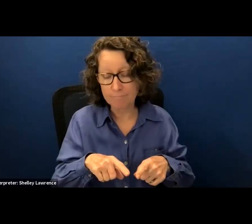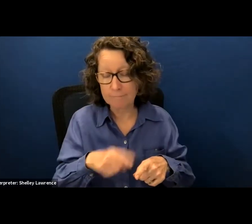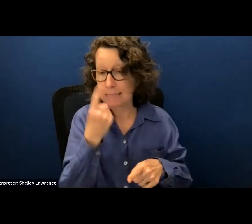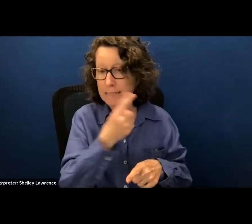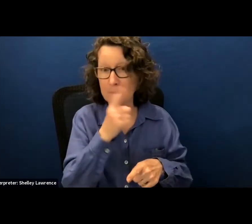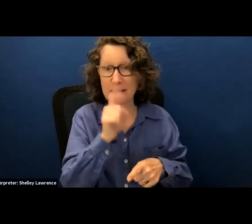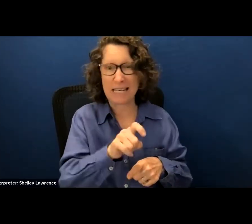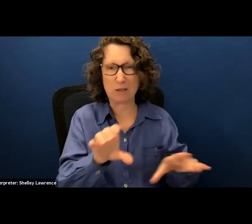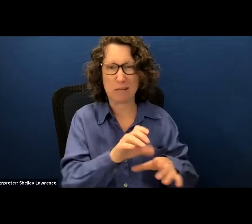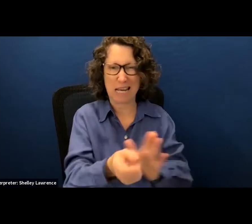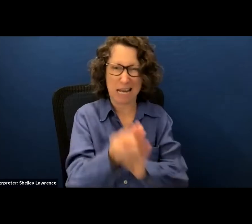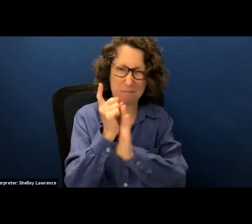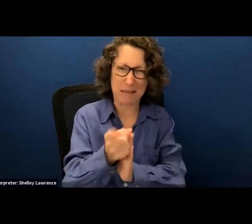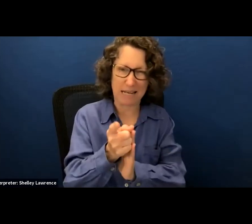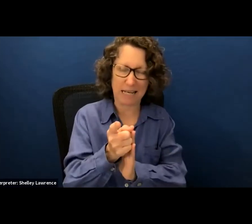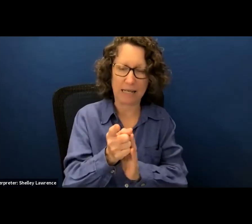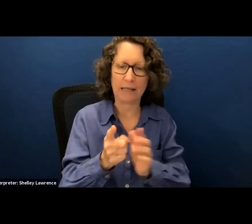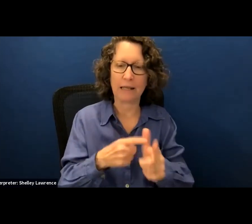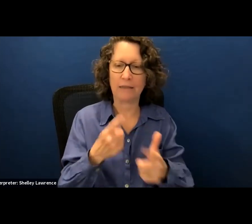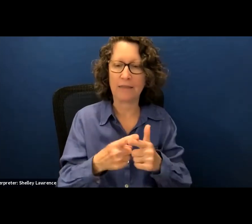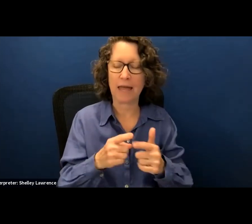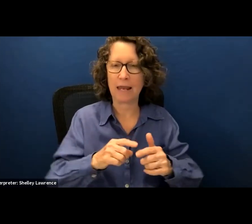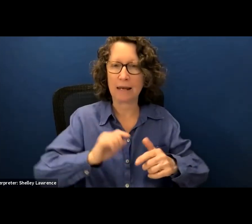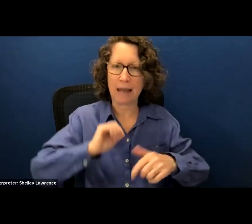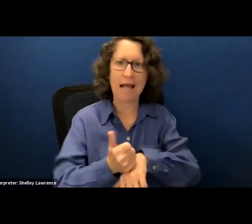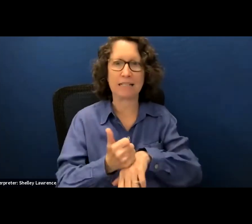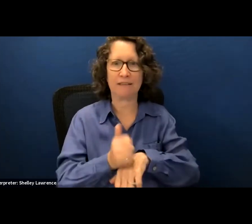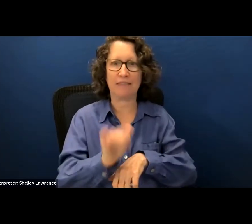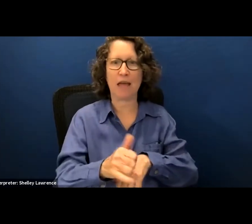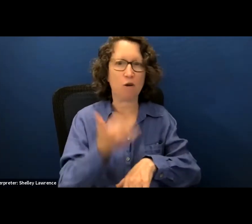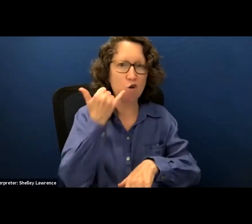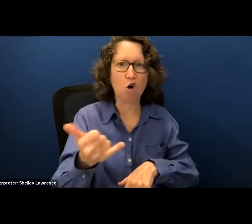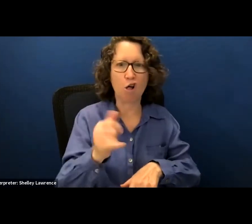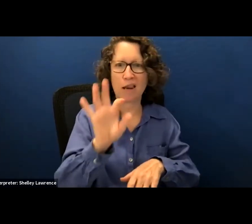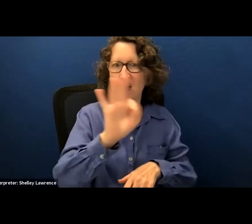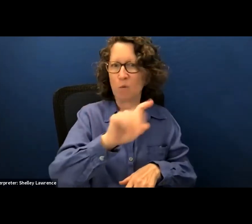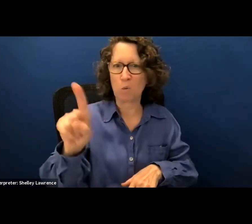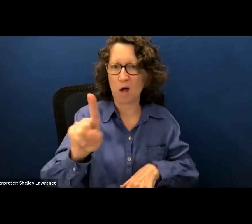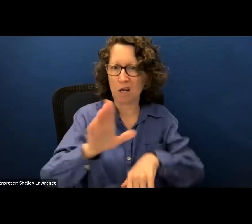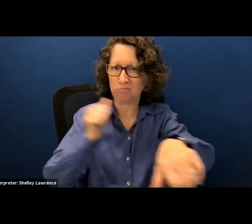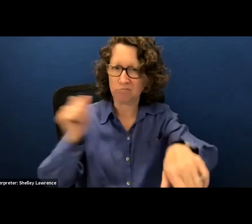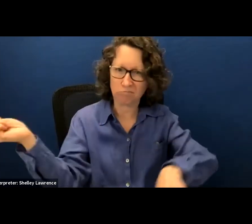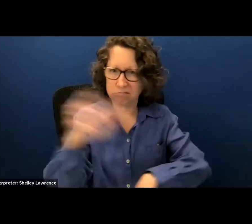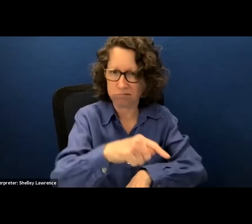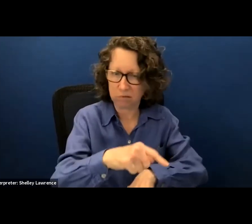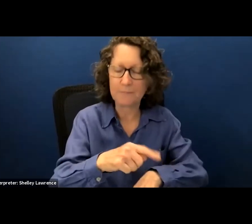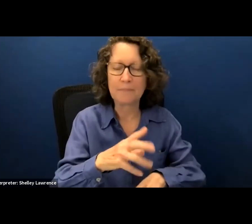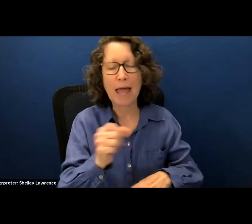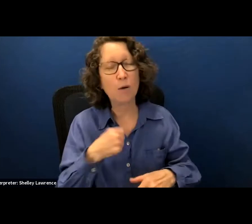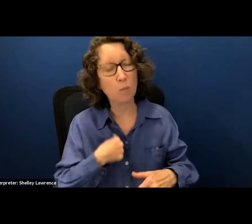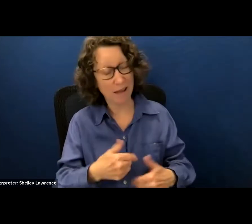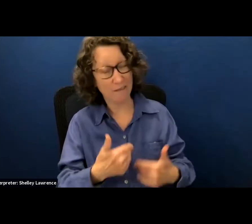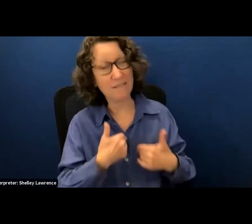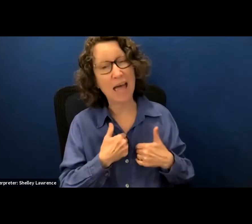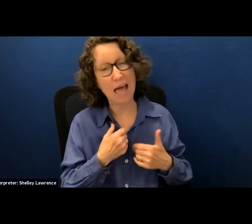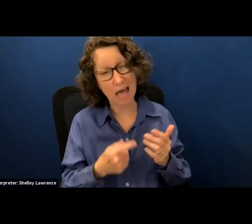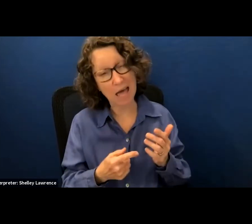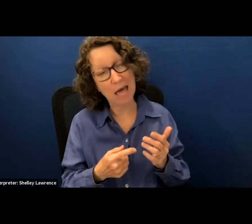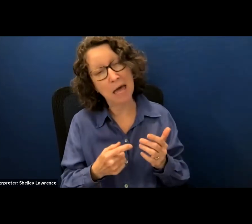something needs to be done immediately, then they would activate that and say, call 911. And we have actually had